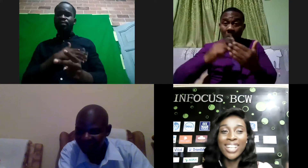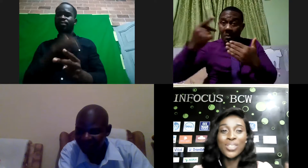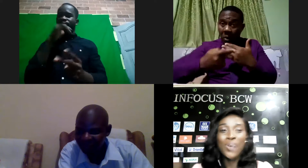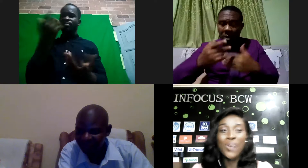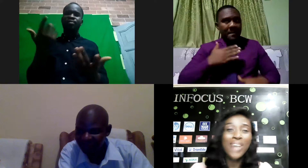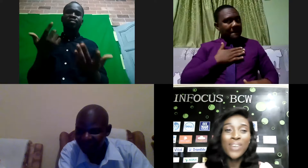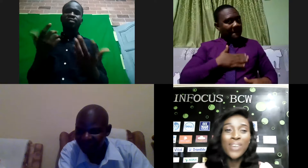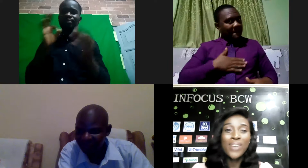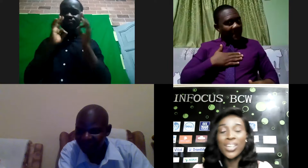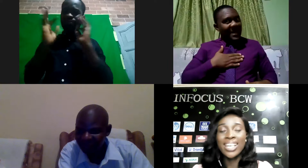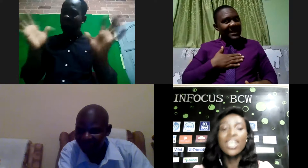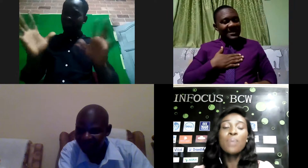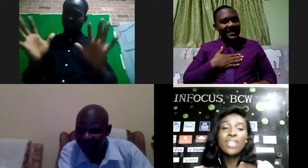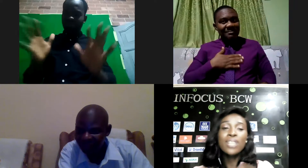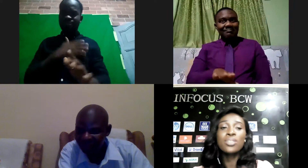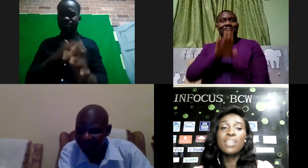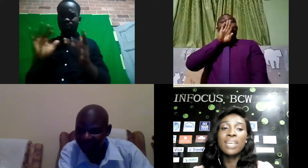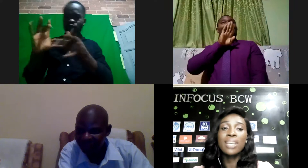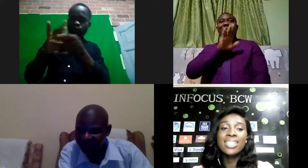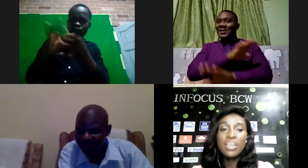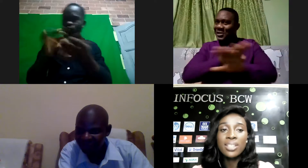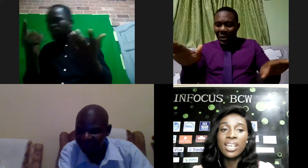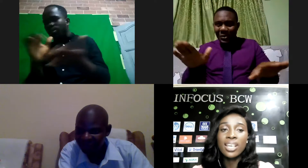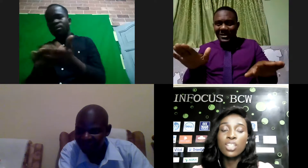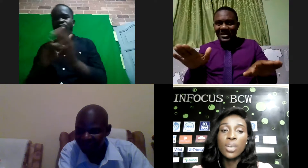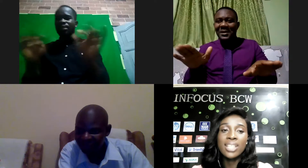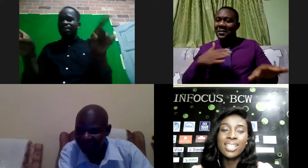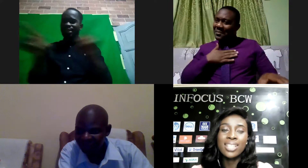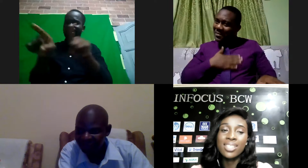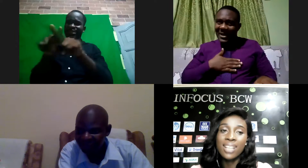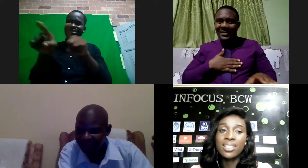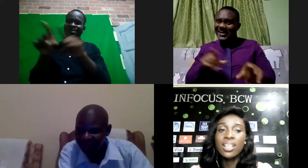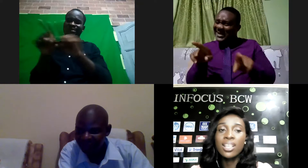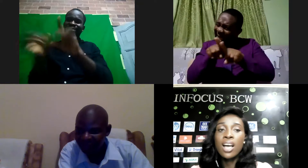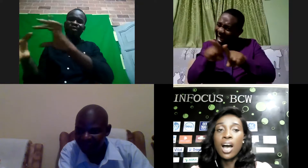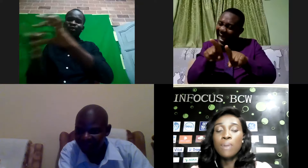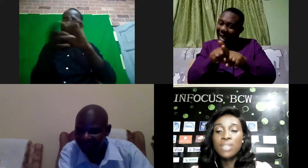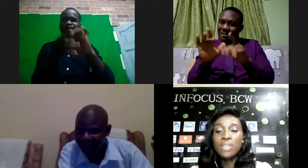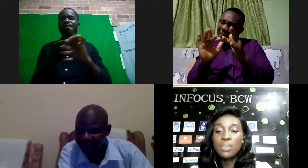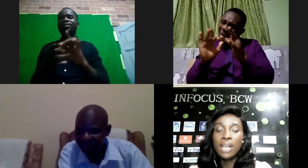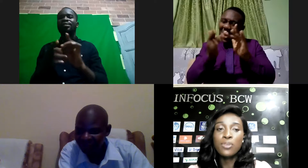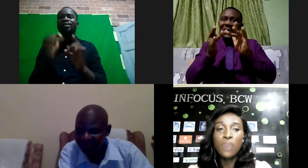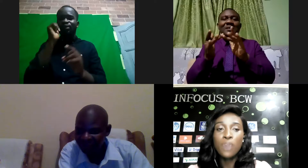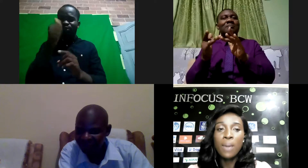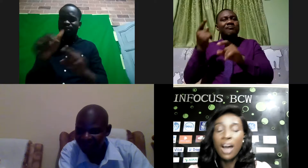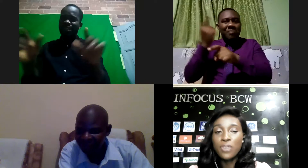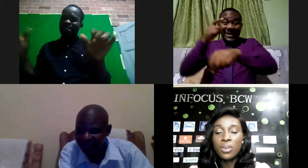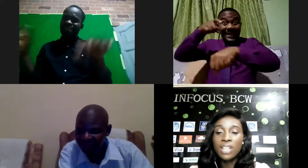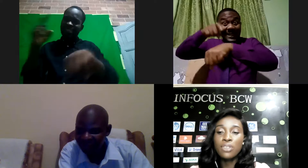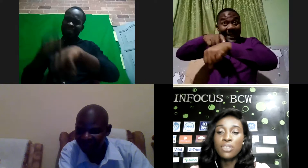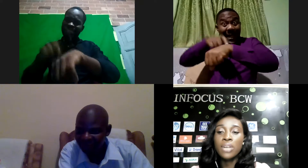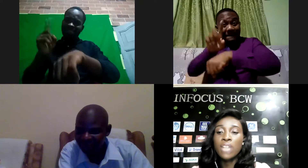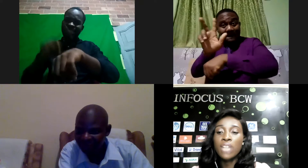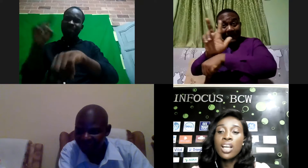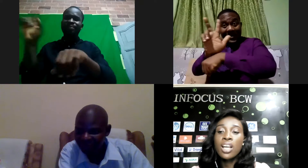frustrated as to where do I join in. Please use same link, save it, and then join us at exactly same time from our various